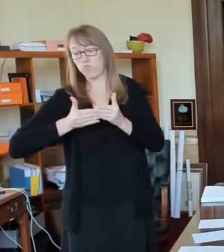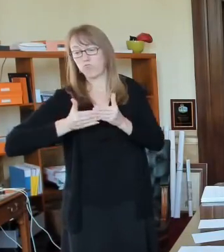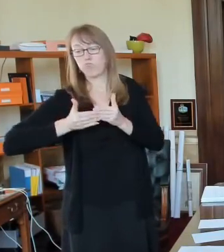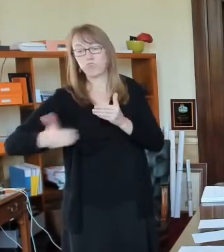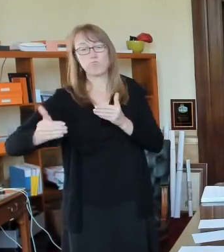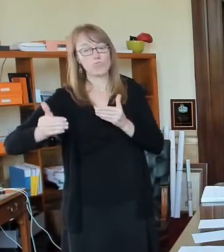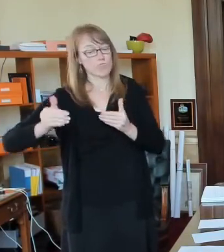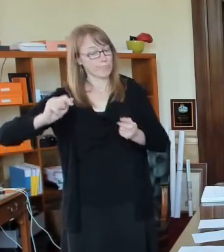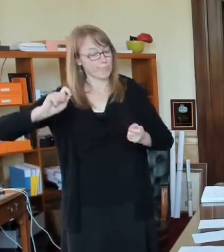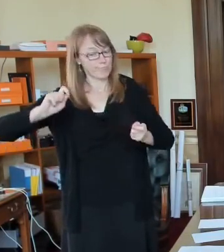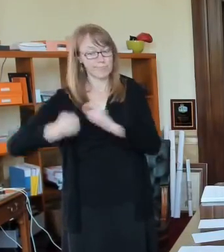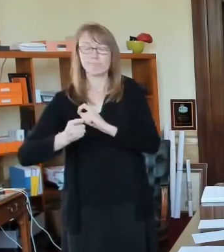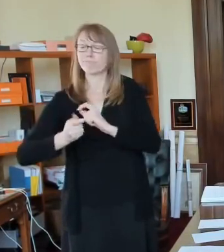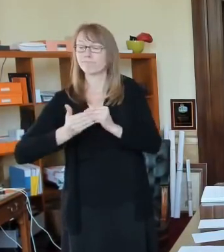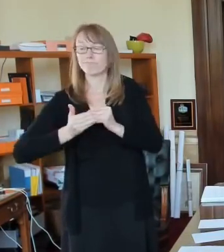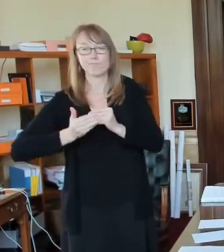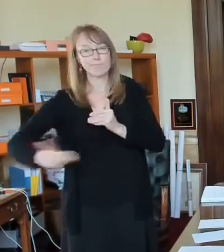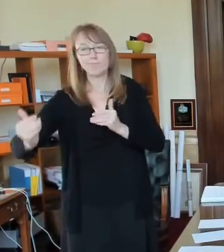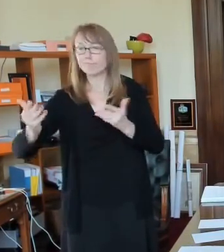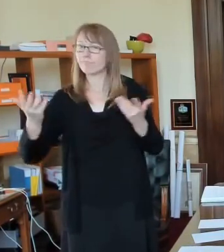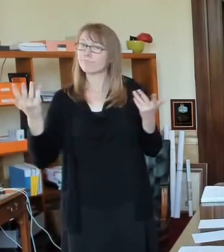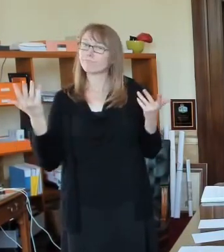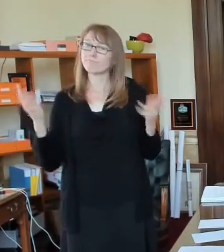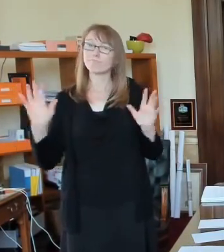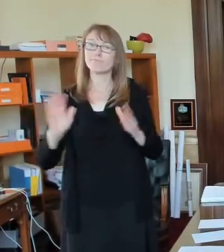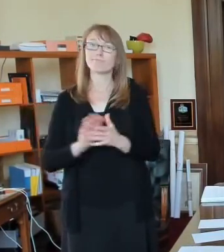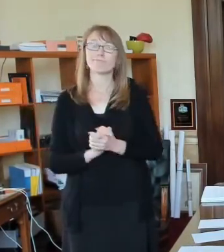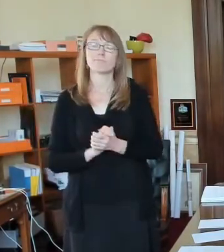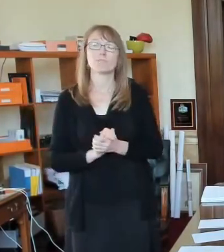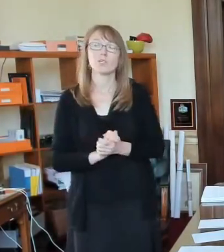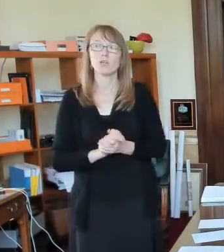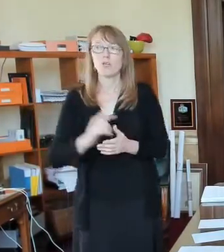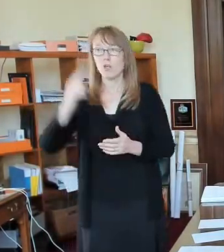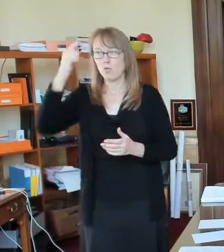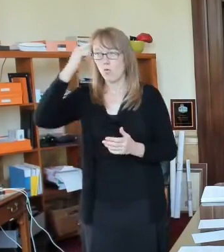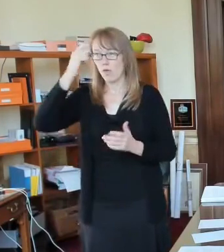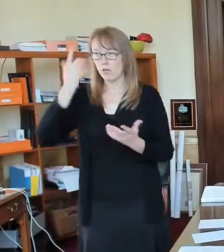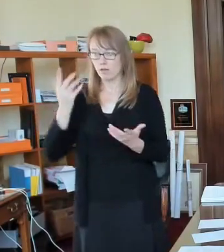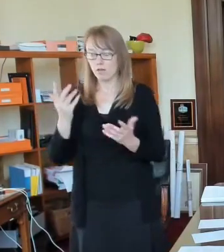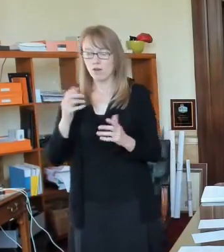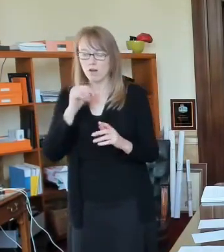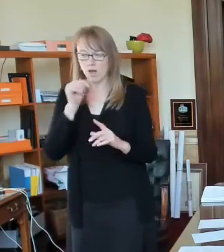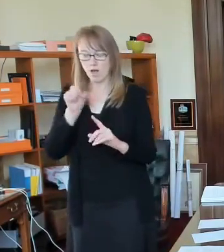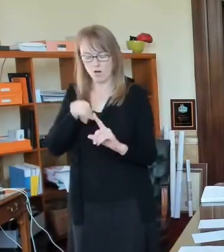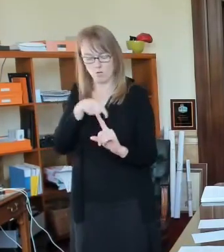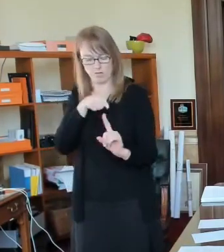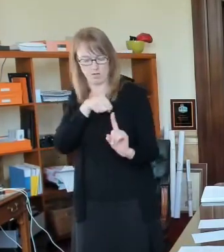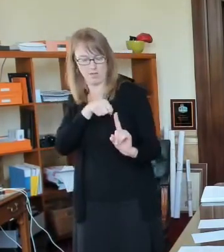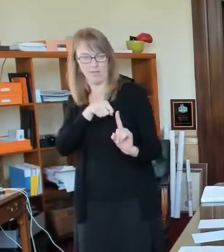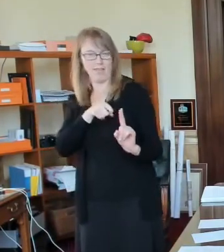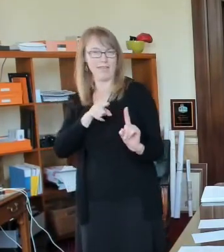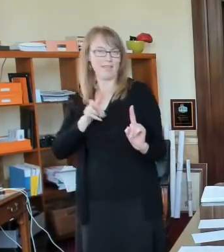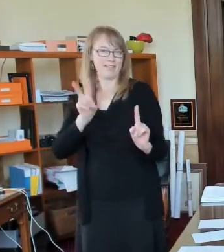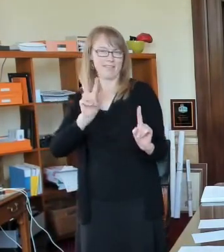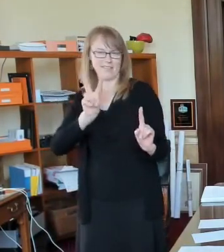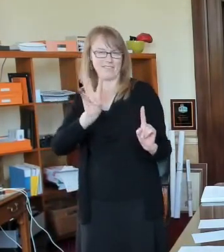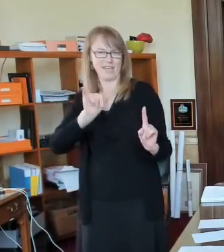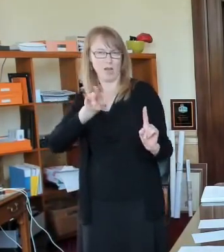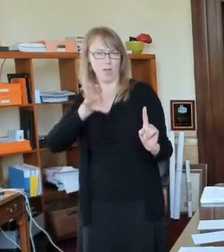You multiply the effect of gun violence on not just the individual, but on their